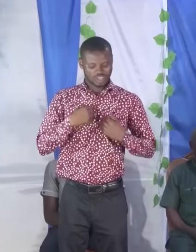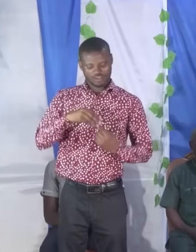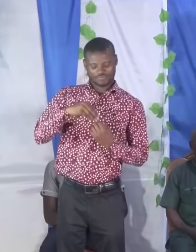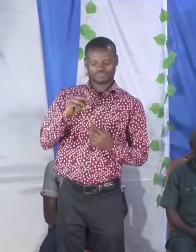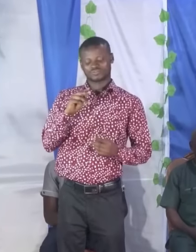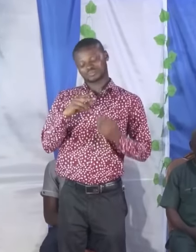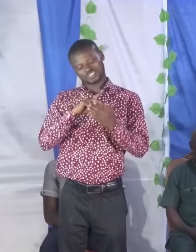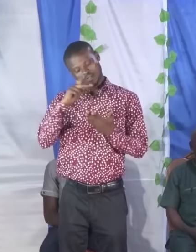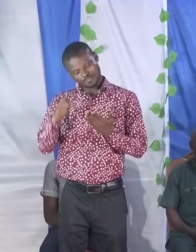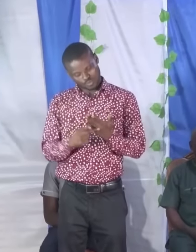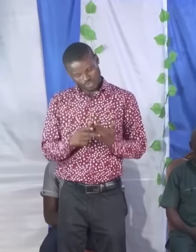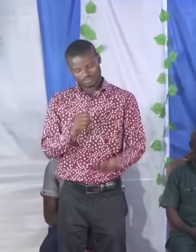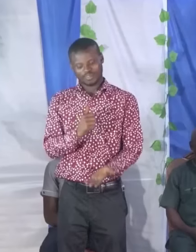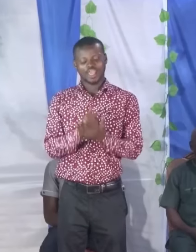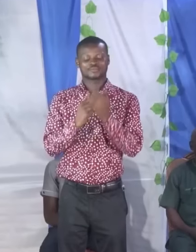here for